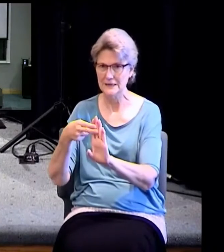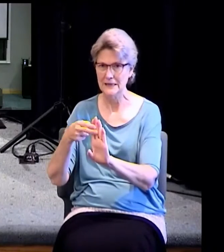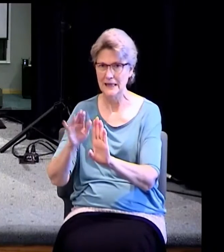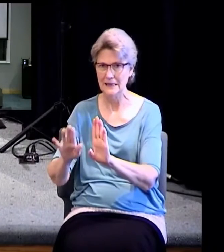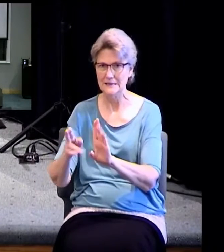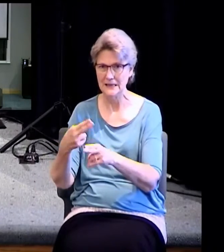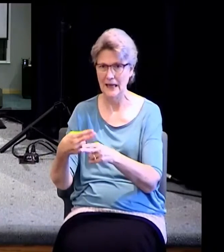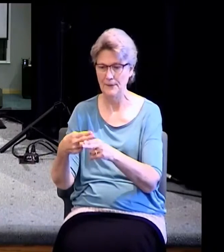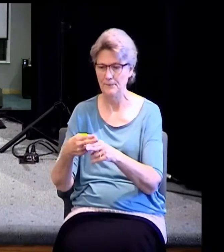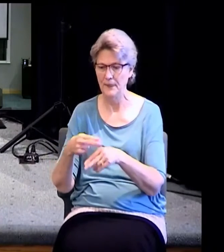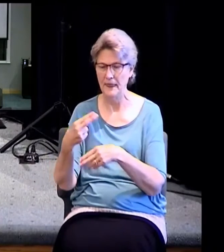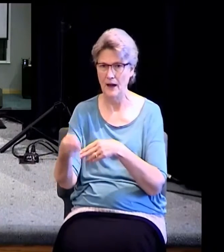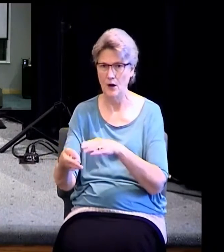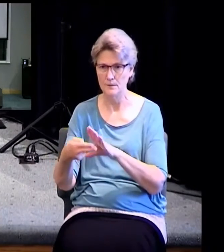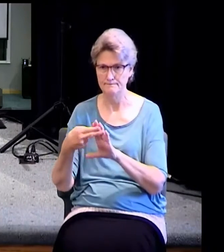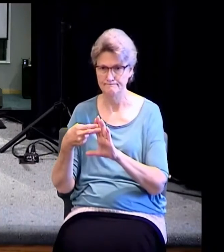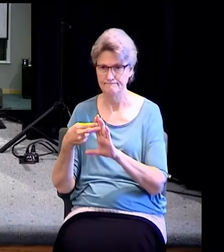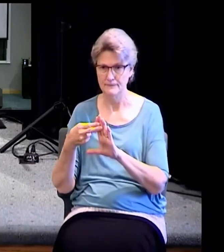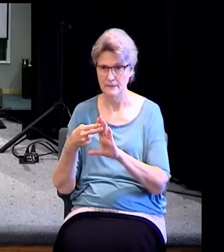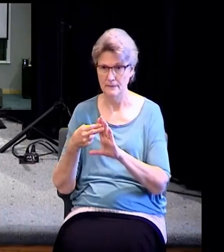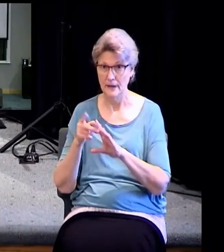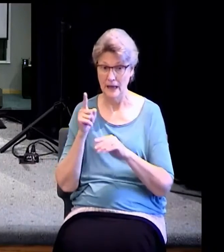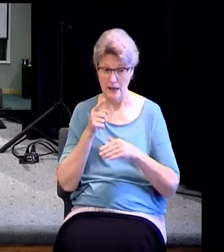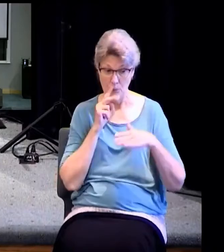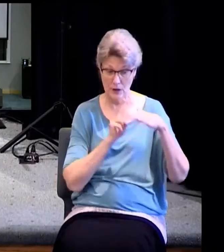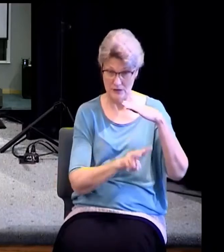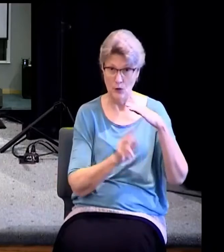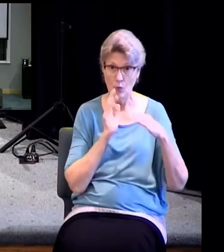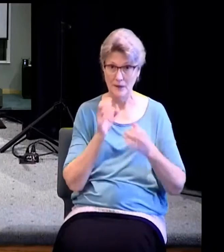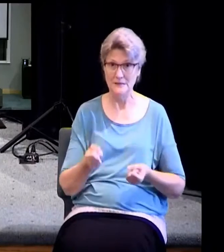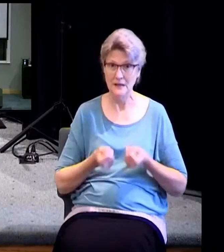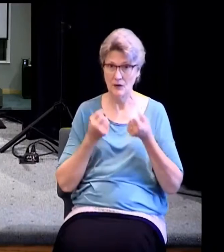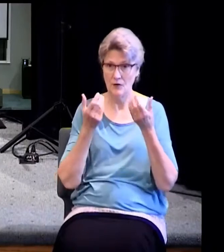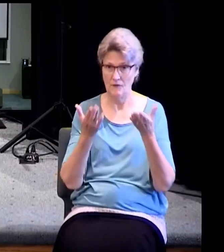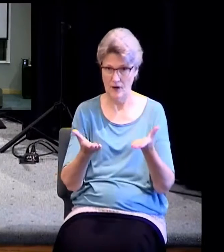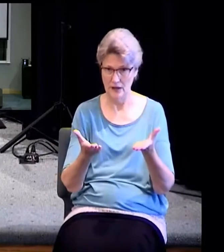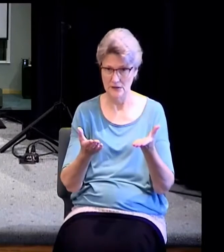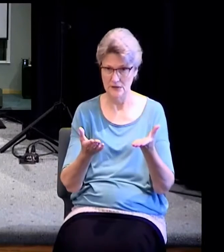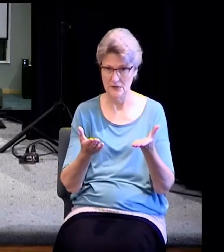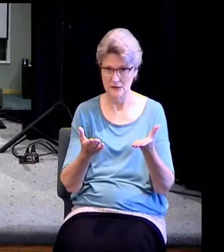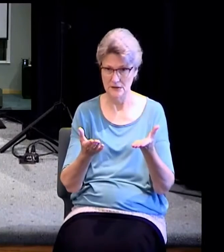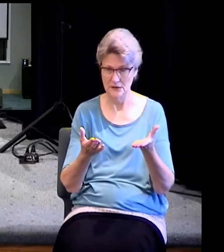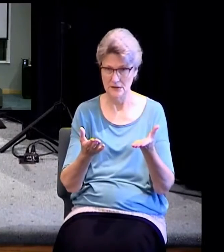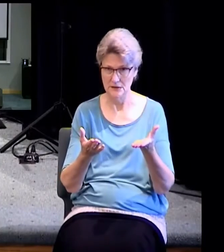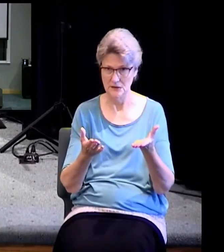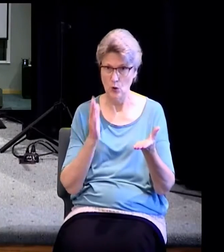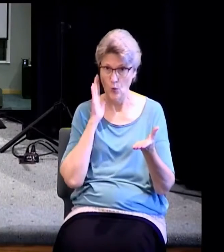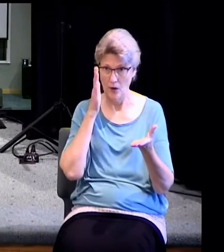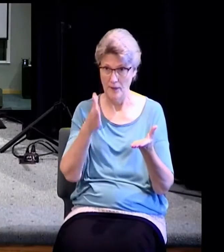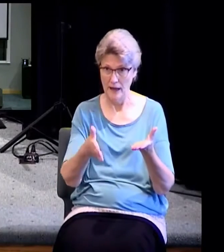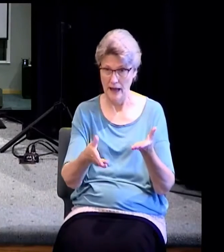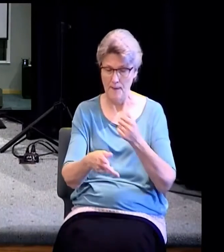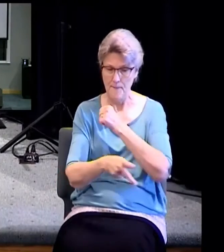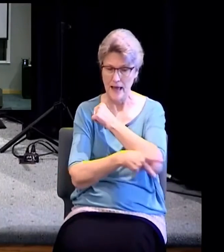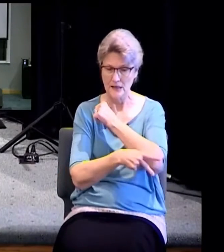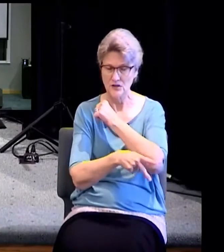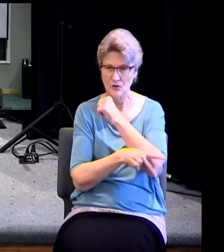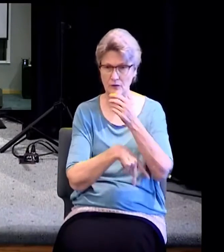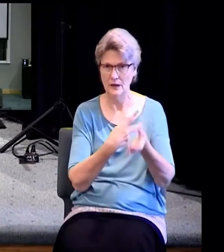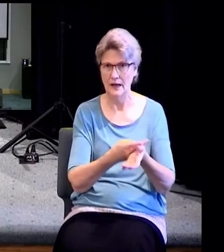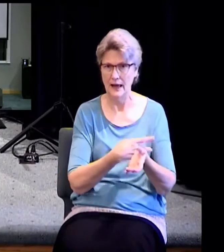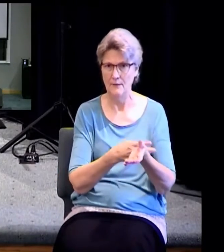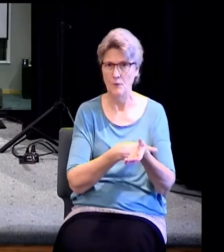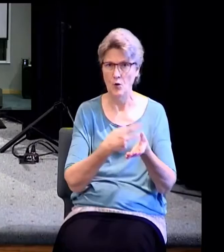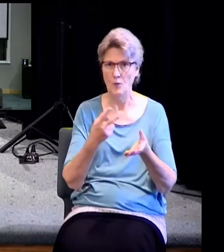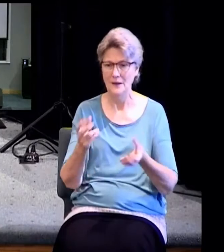He prophesied that there would be a sacrifice, a Pesach. The Passover lamb would